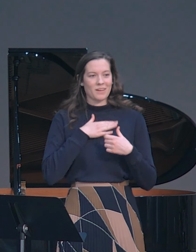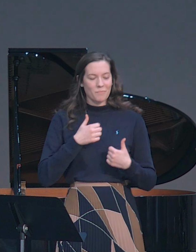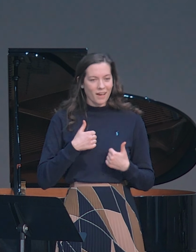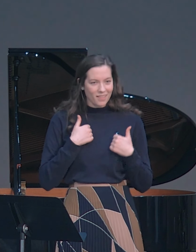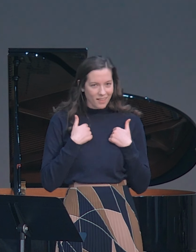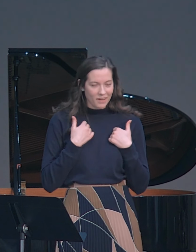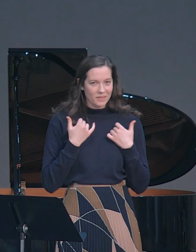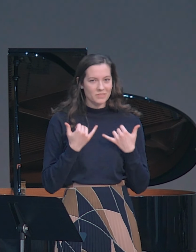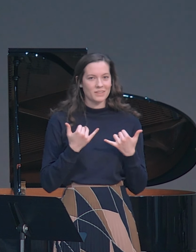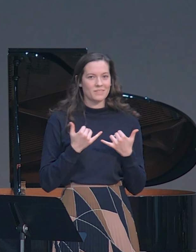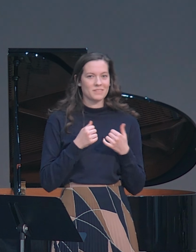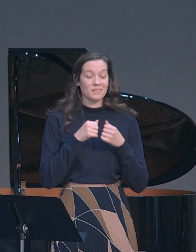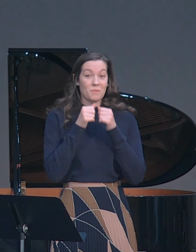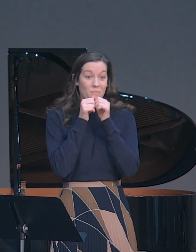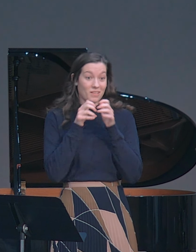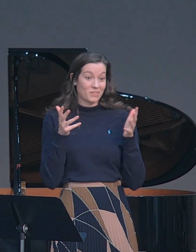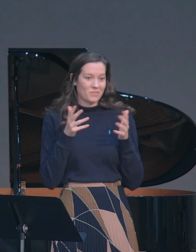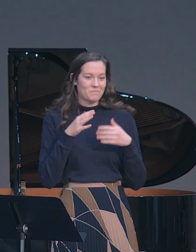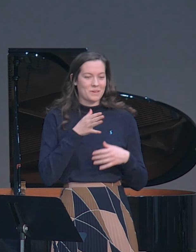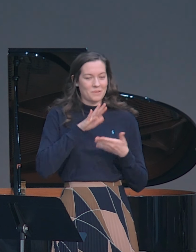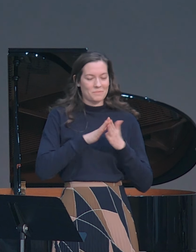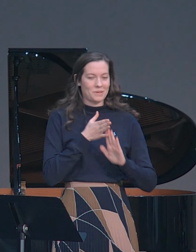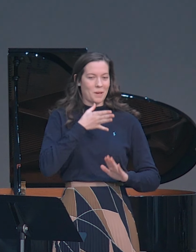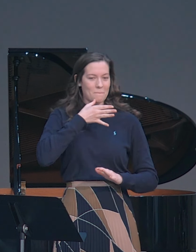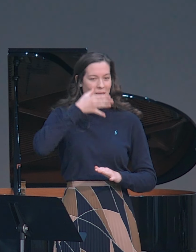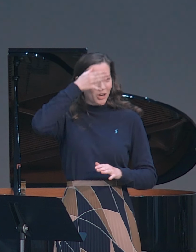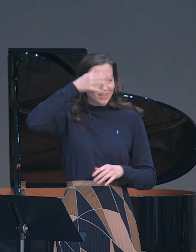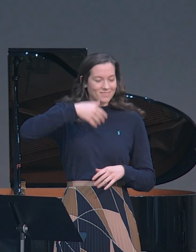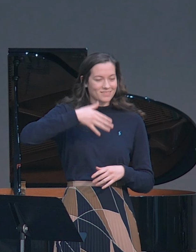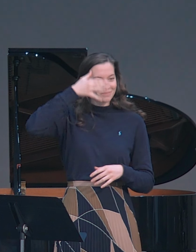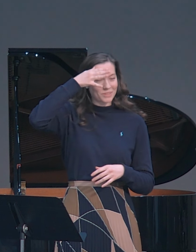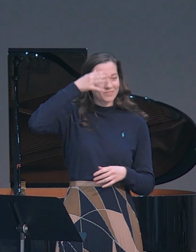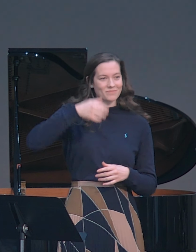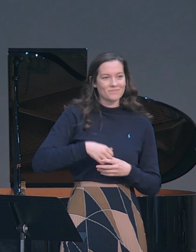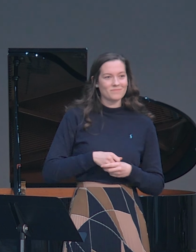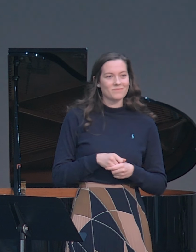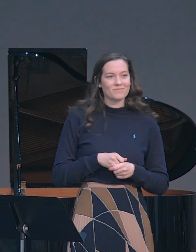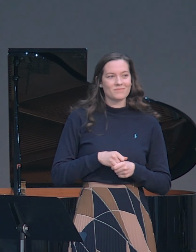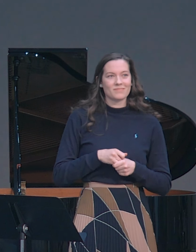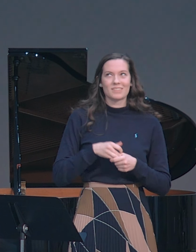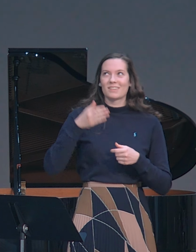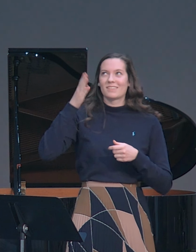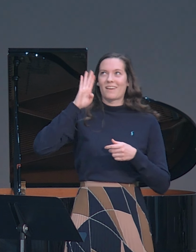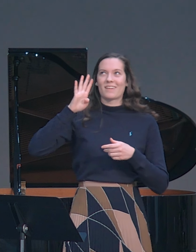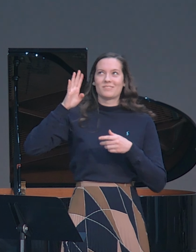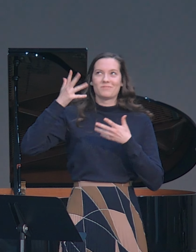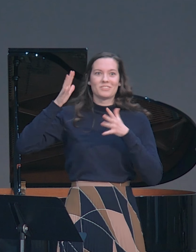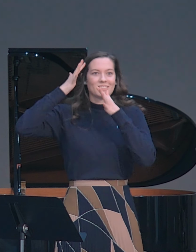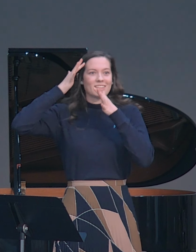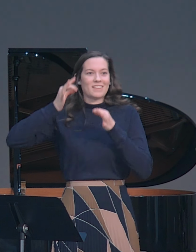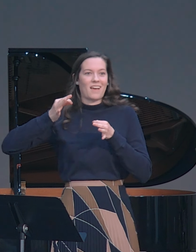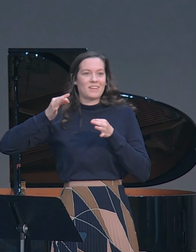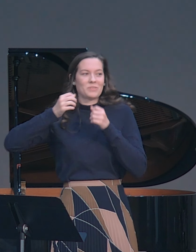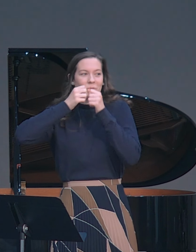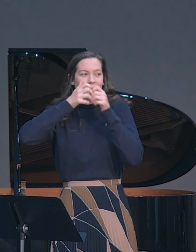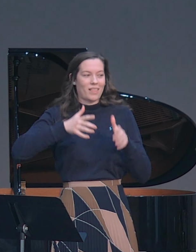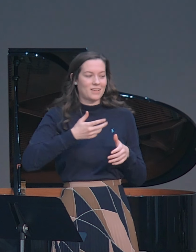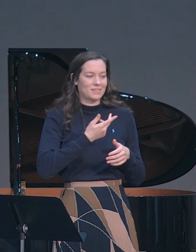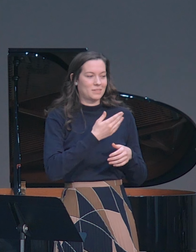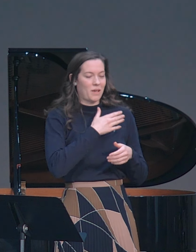the blessing of being a parent. And when Lauren, when God saw fit to bless Laura and I with children and